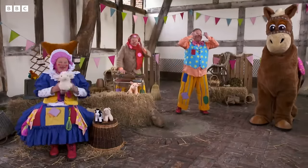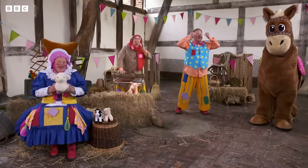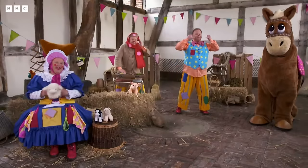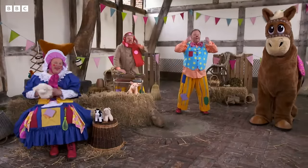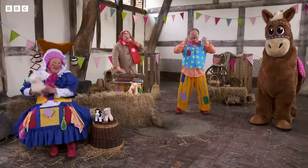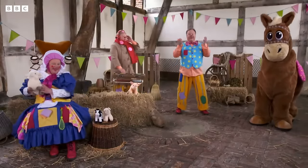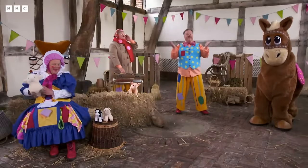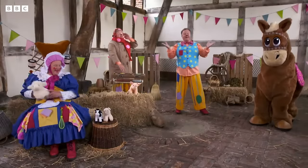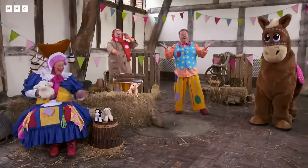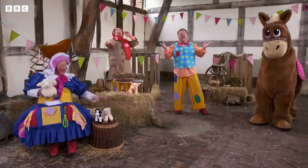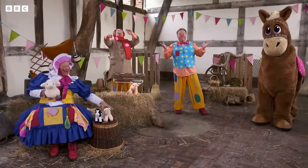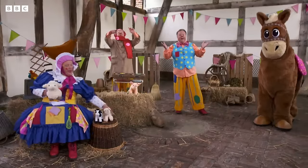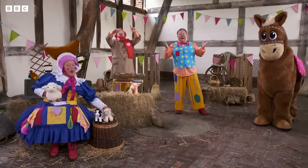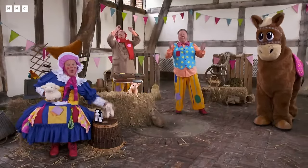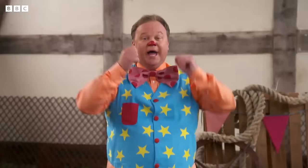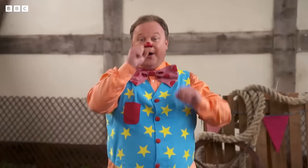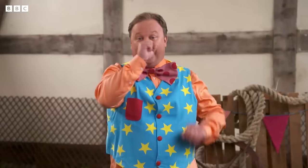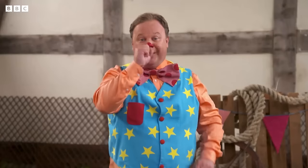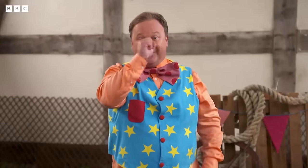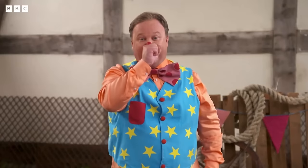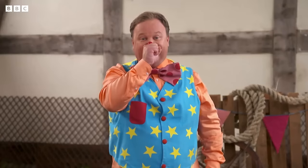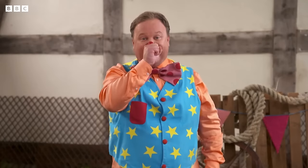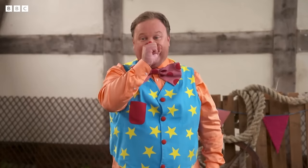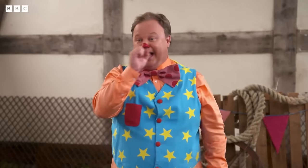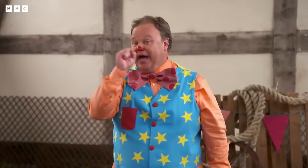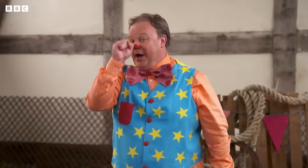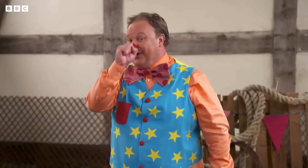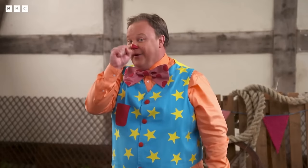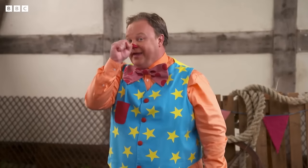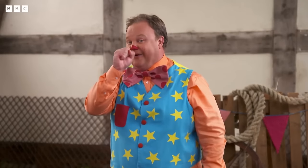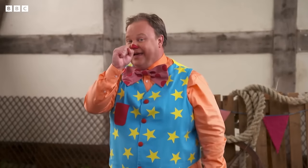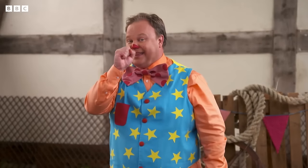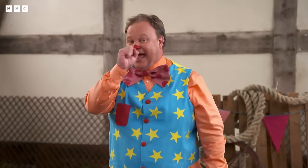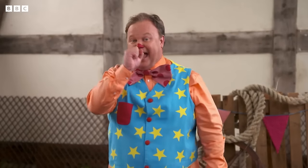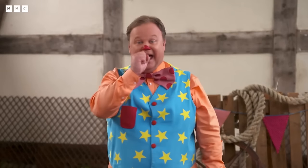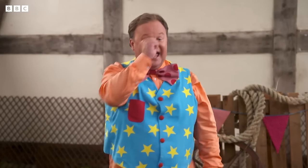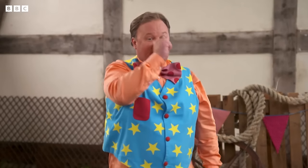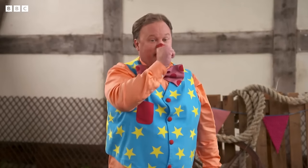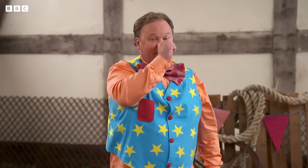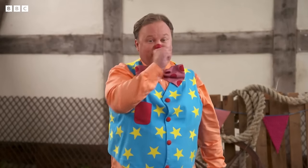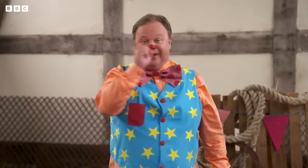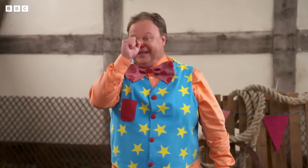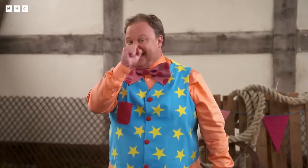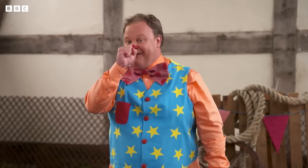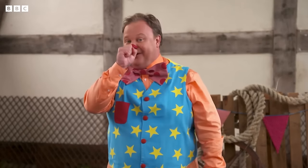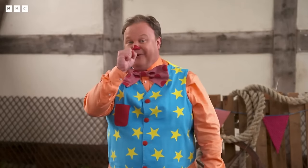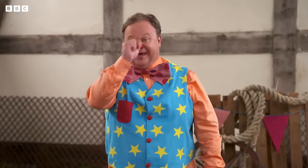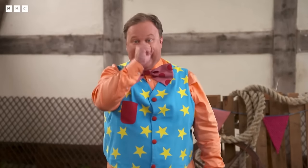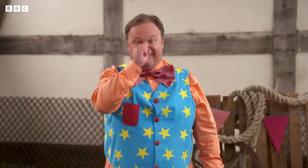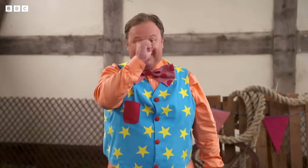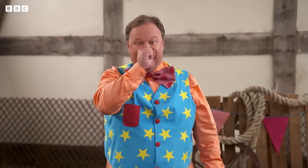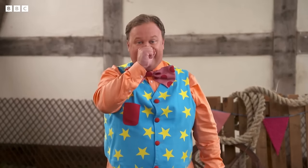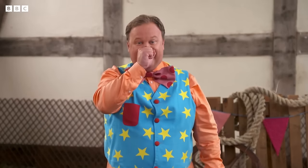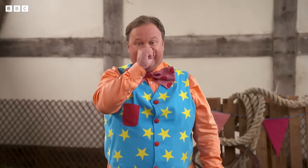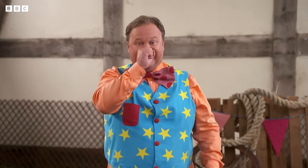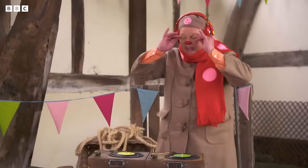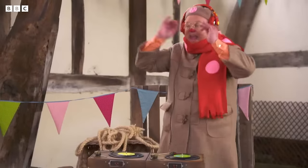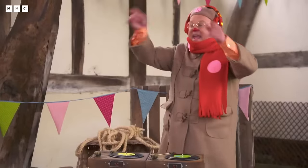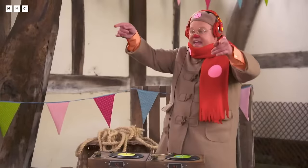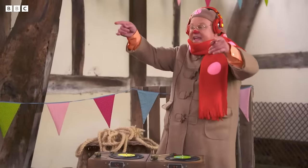there a bar, everywhere a bar bar. Oink oink here, an oink oink there, here an oink, there an oink, everywhere an oink oink. Moo